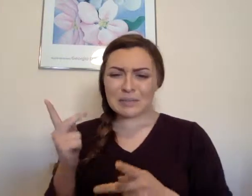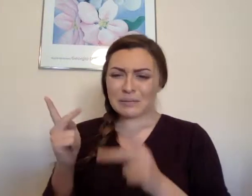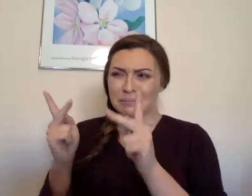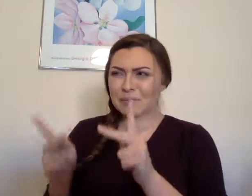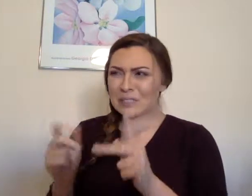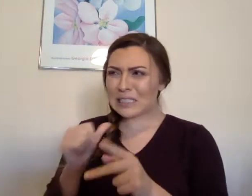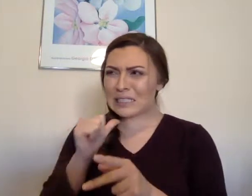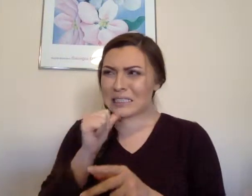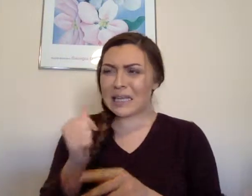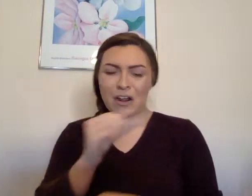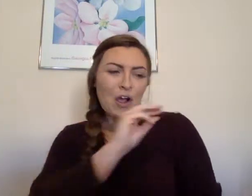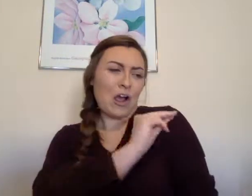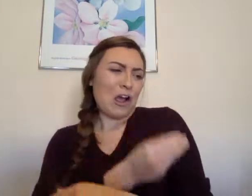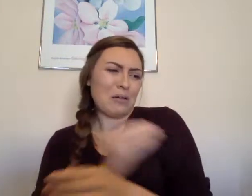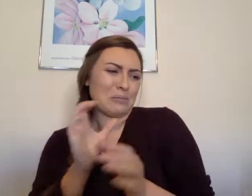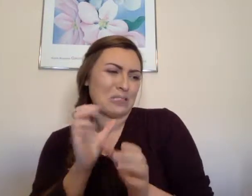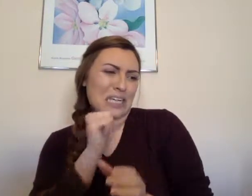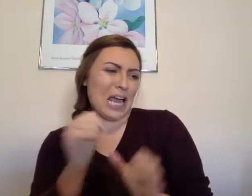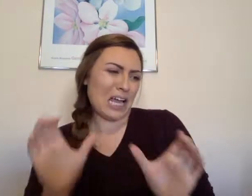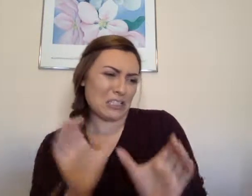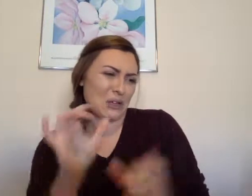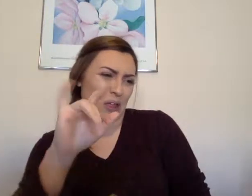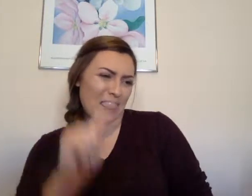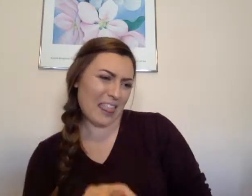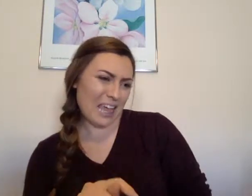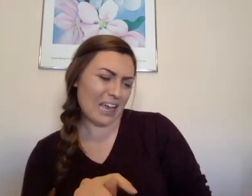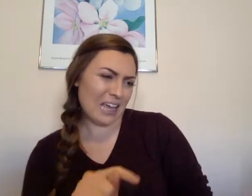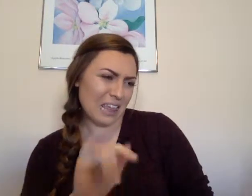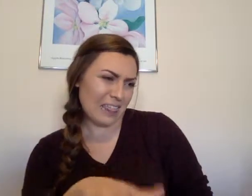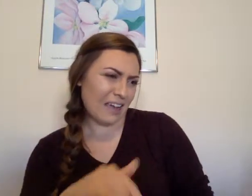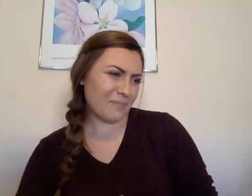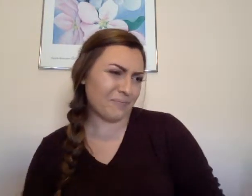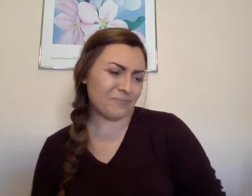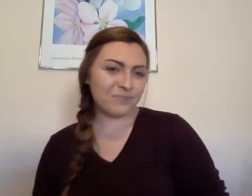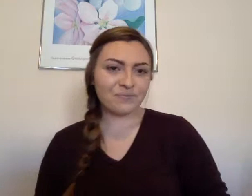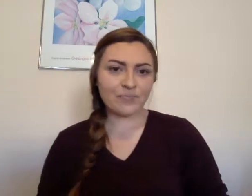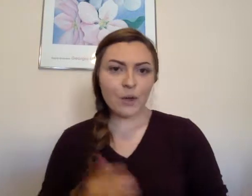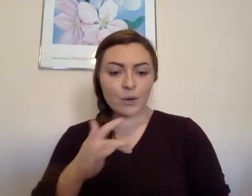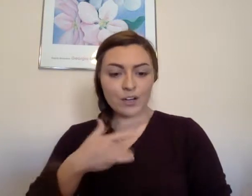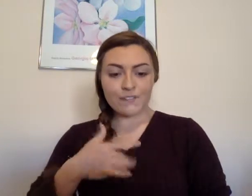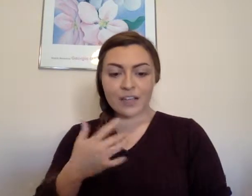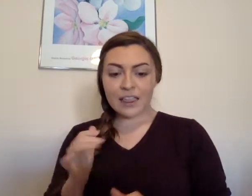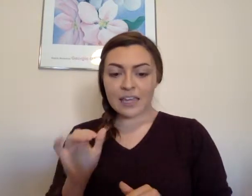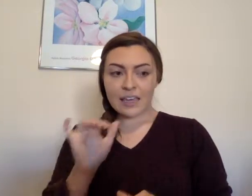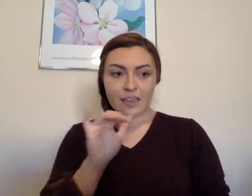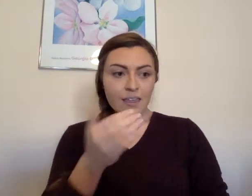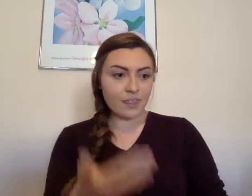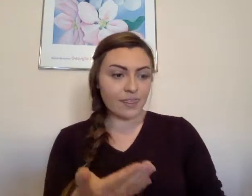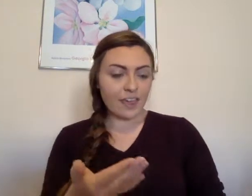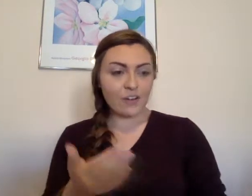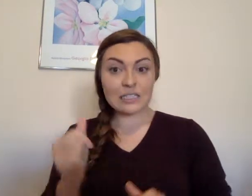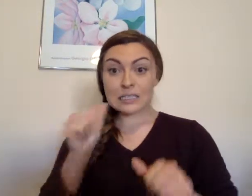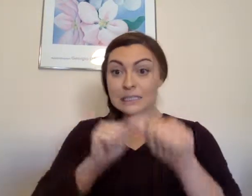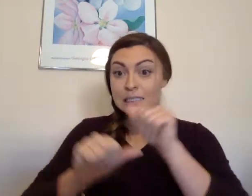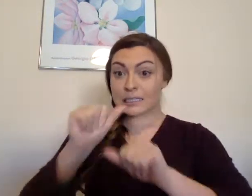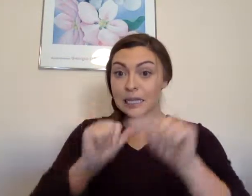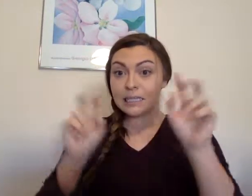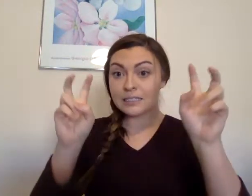that. But what you're feeling there, in science, they have a term called cognitive